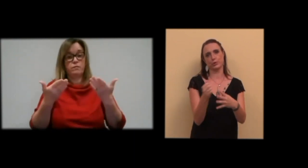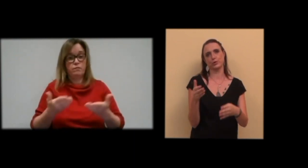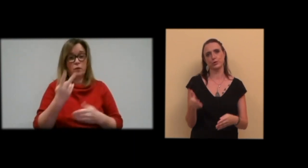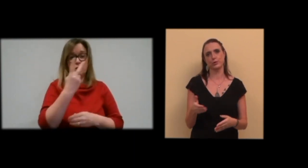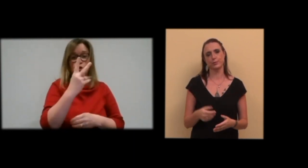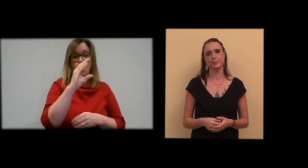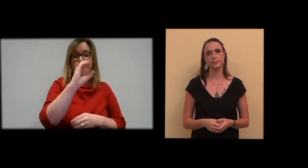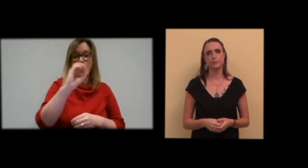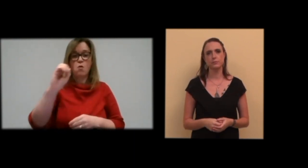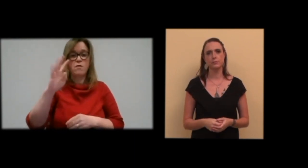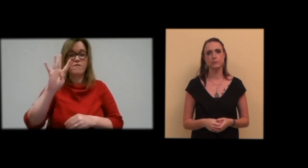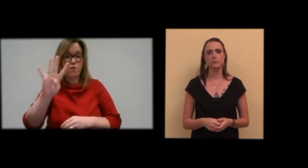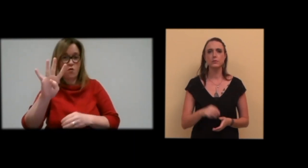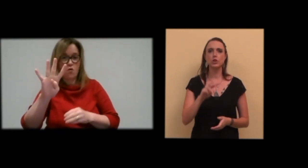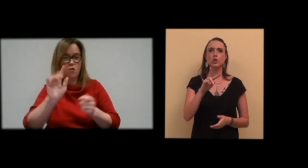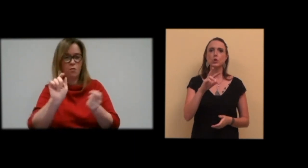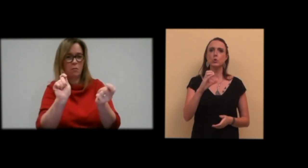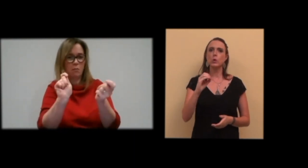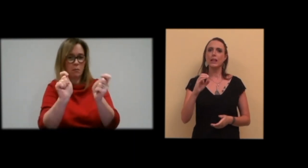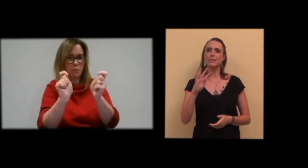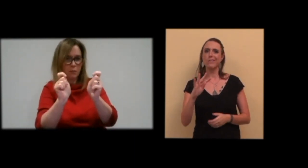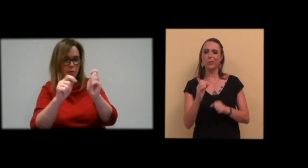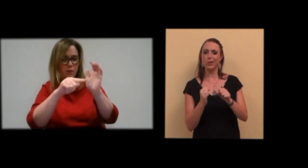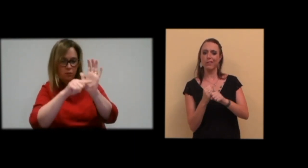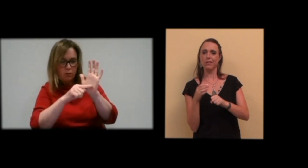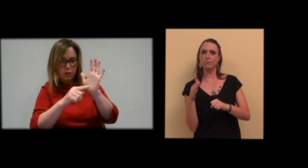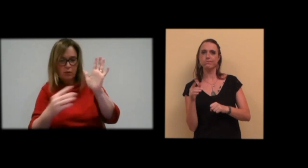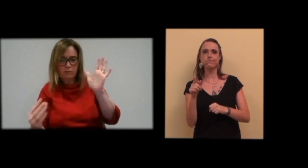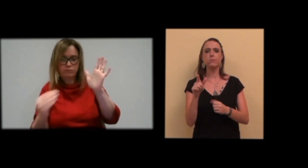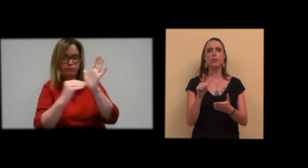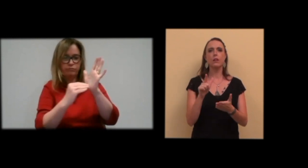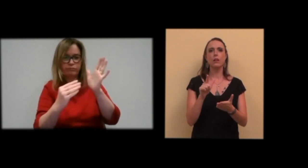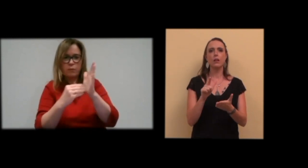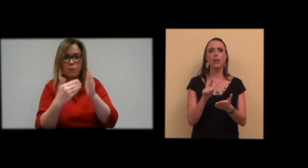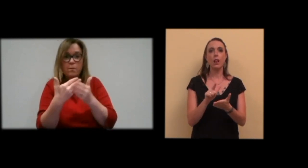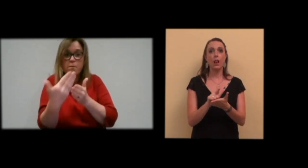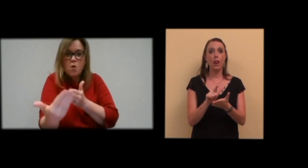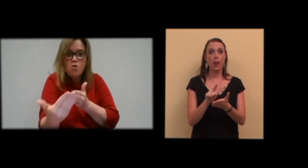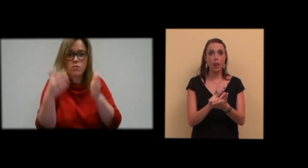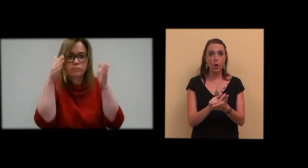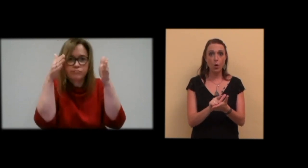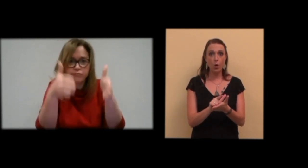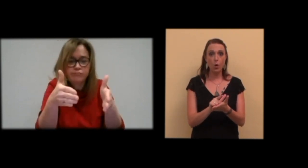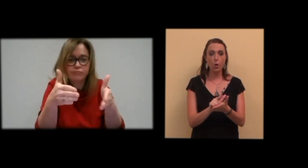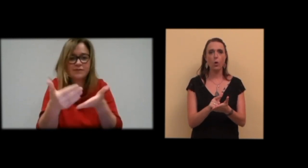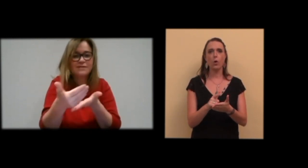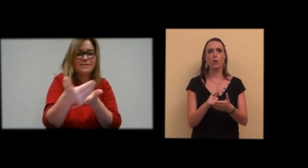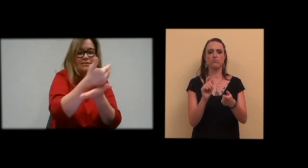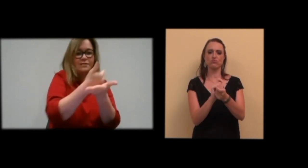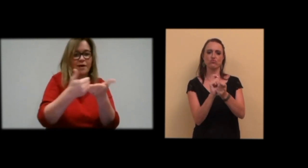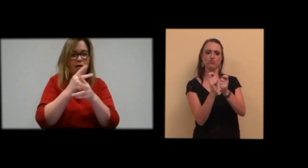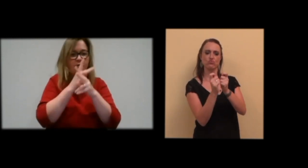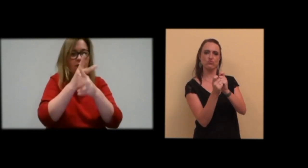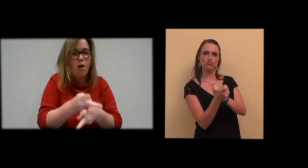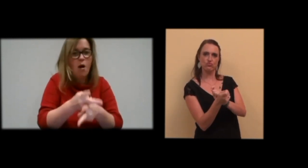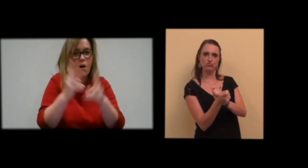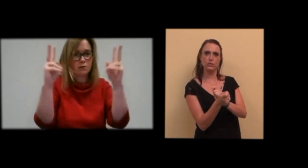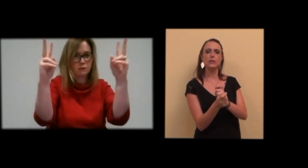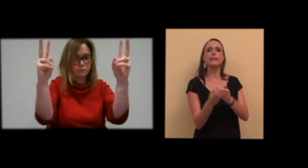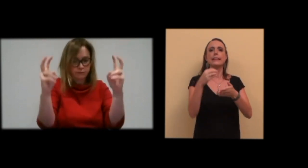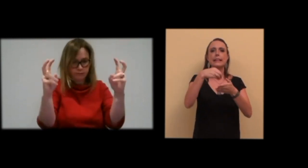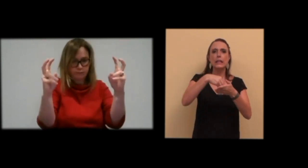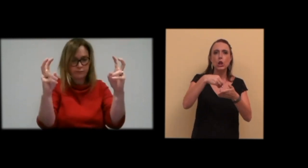those are the 4 different categories of abuse. In 2004, that law was amended